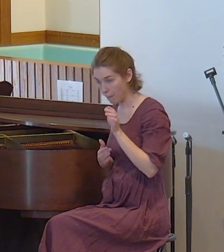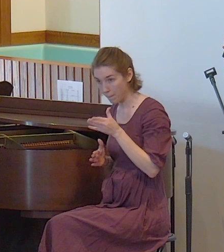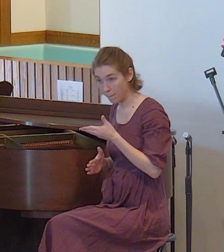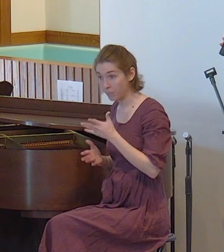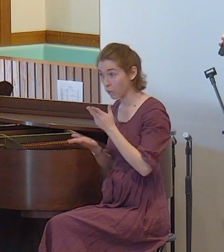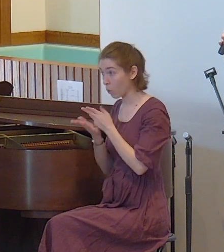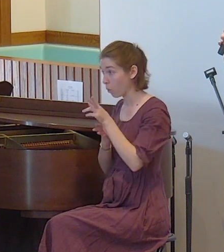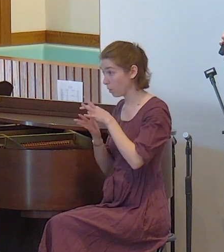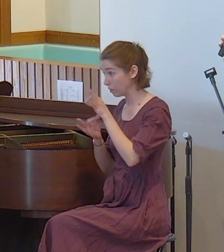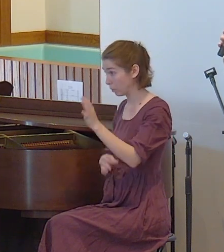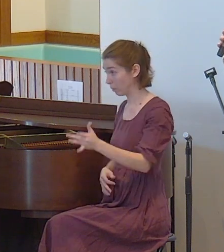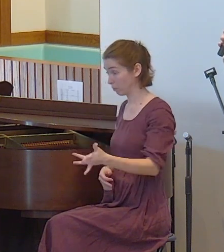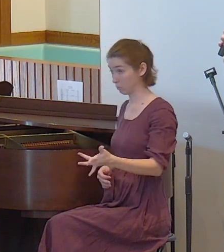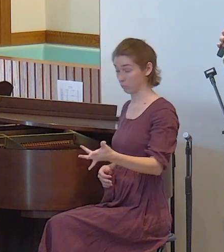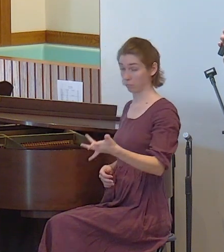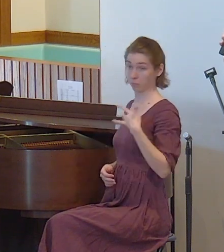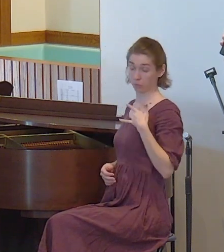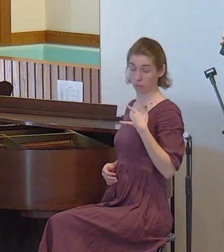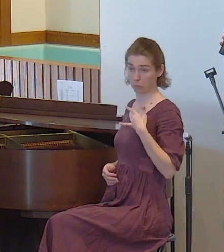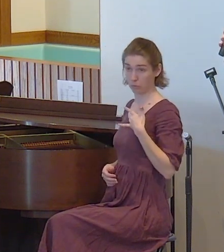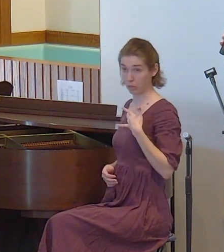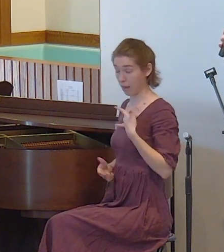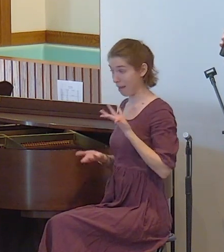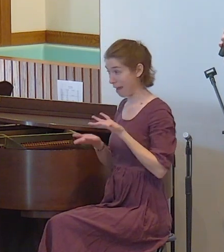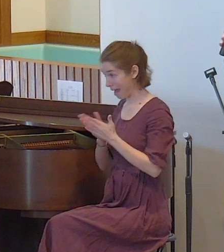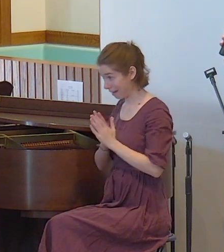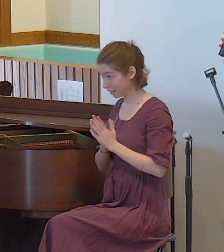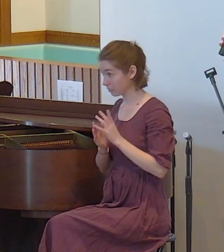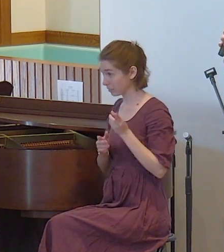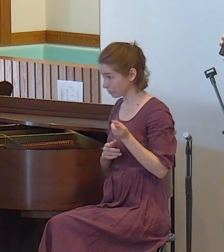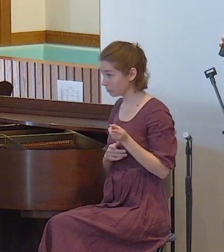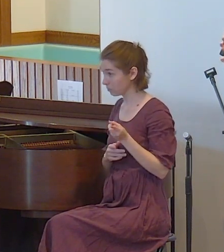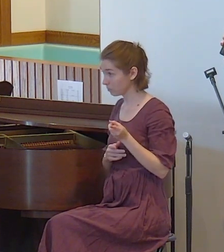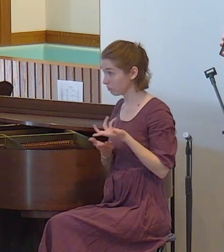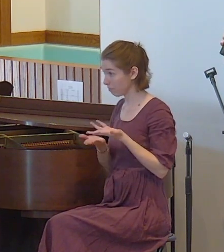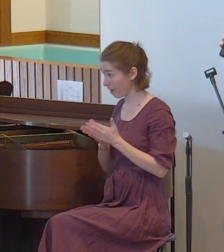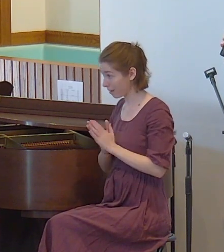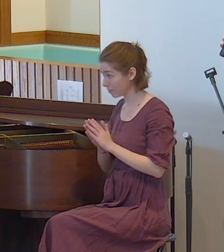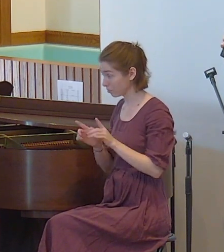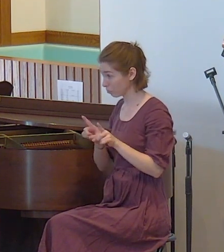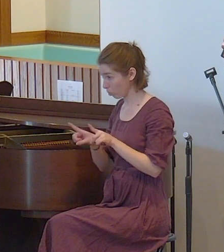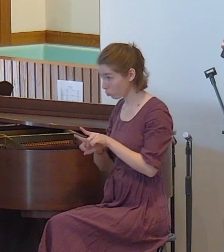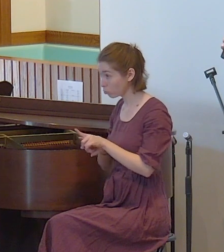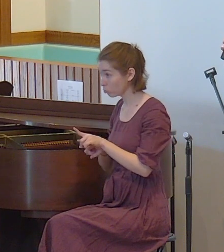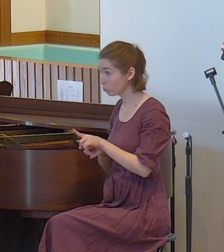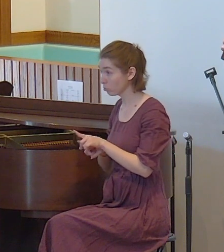The Holy Spirit spoke to me, ask also.